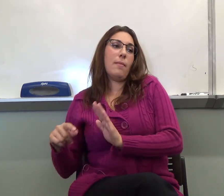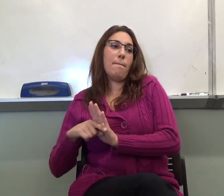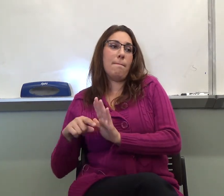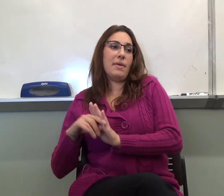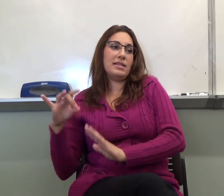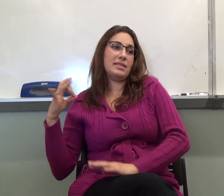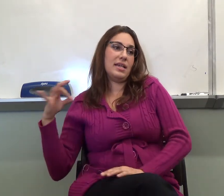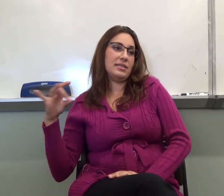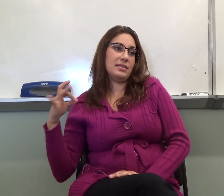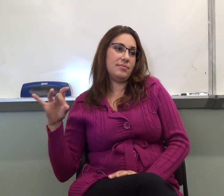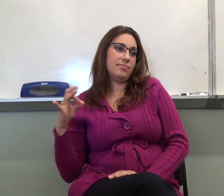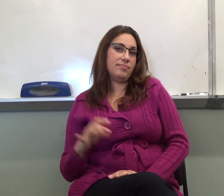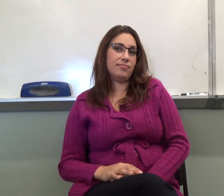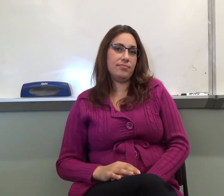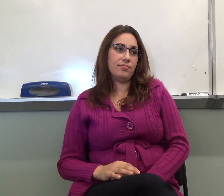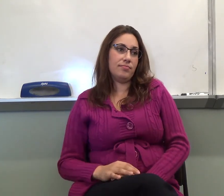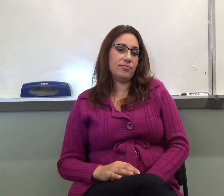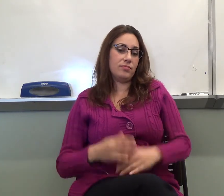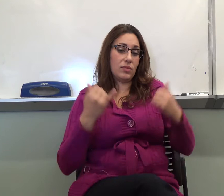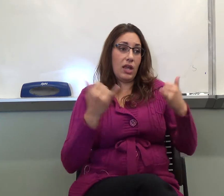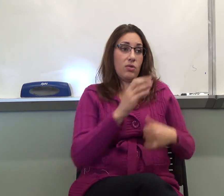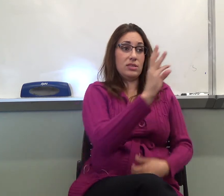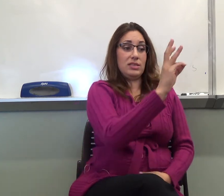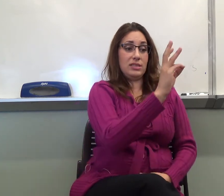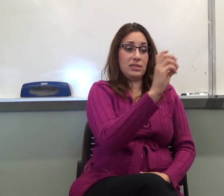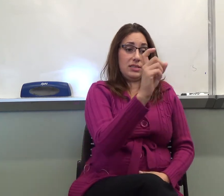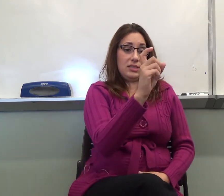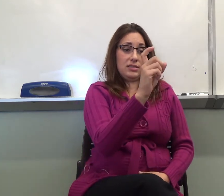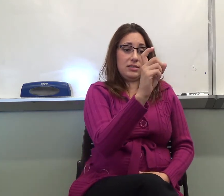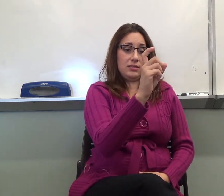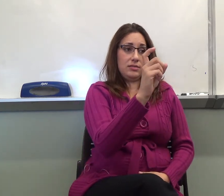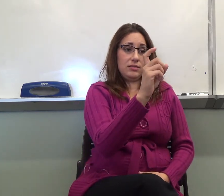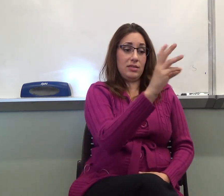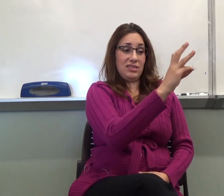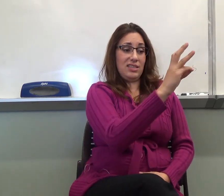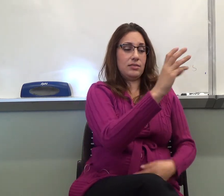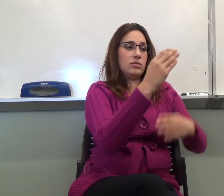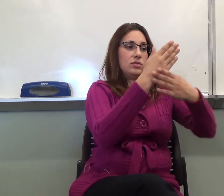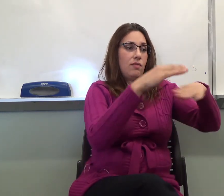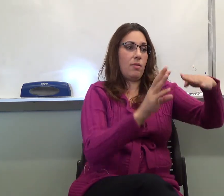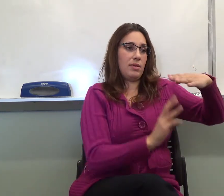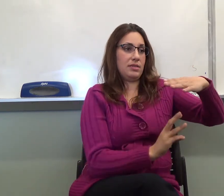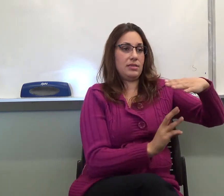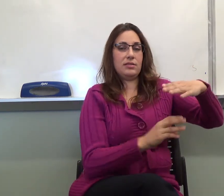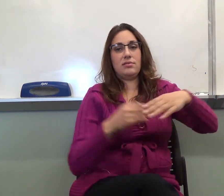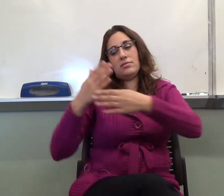And now just divide by 6. So that gives you x equals minus 3.